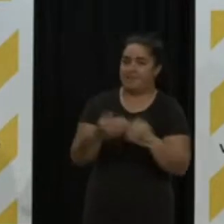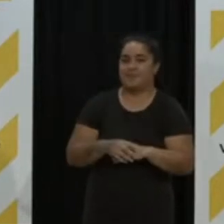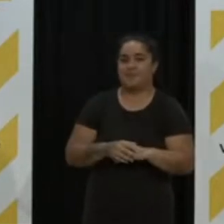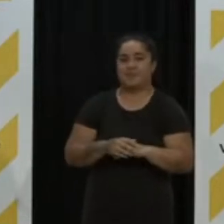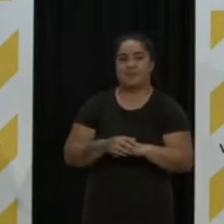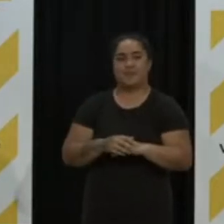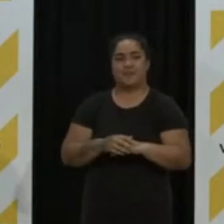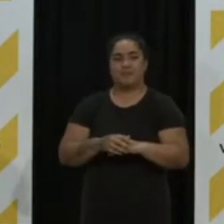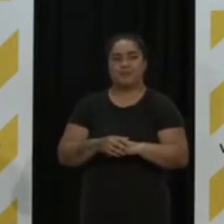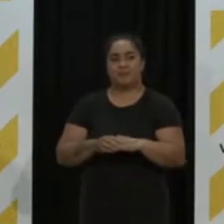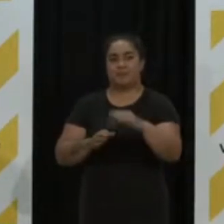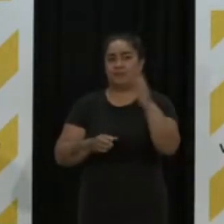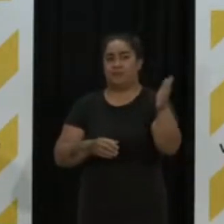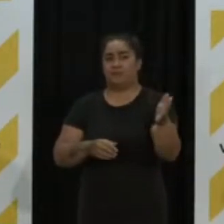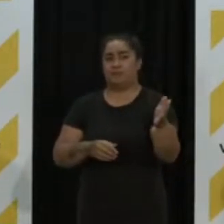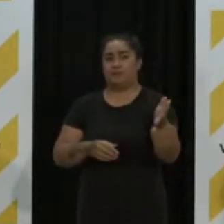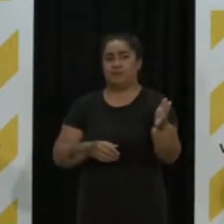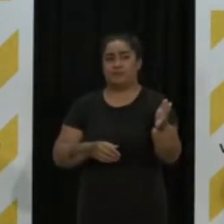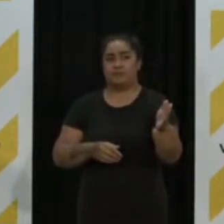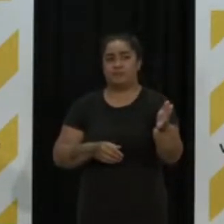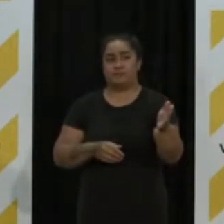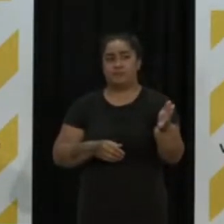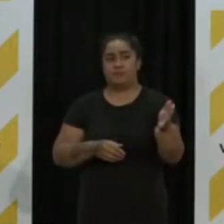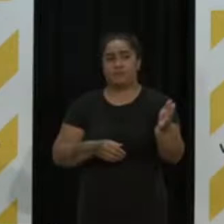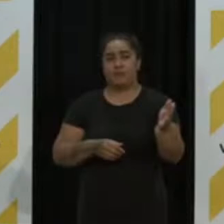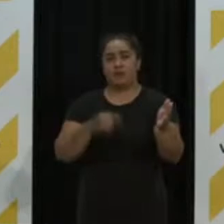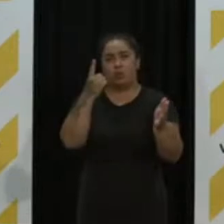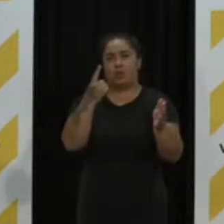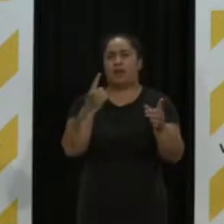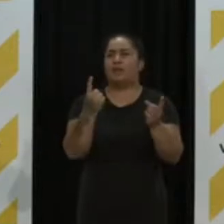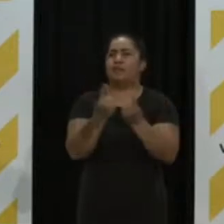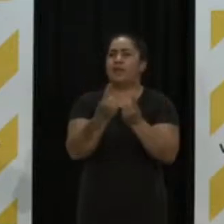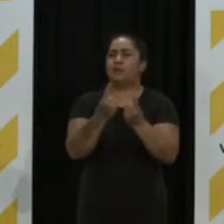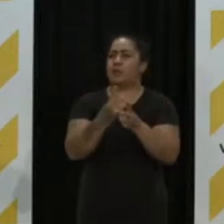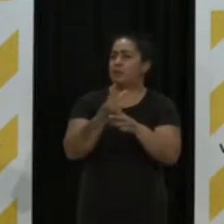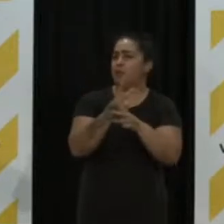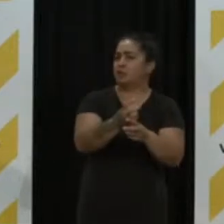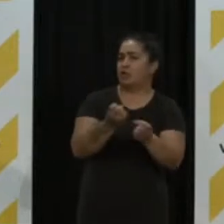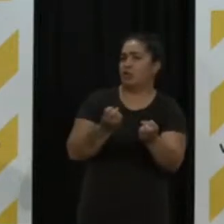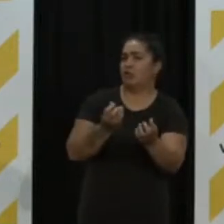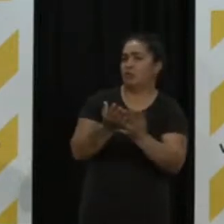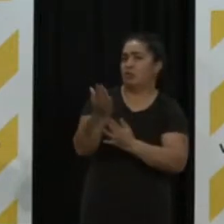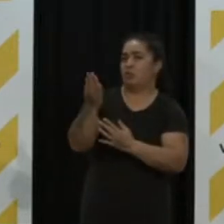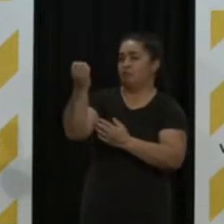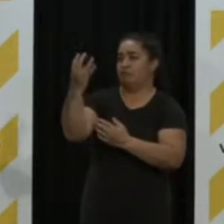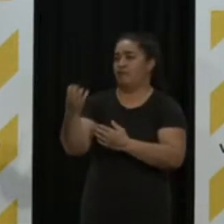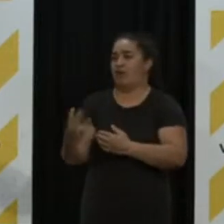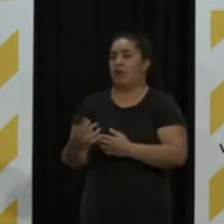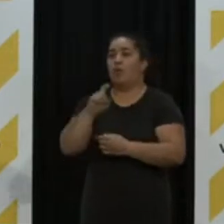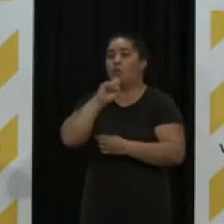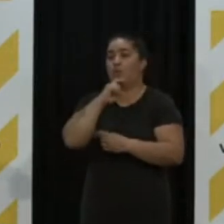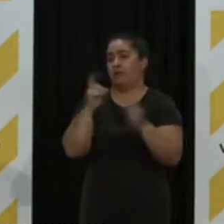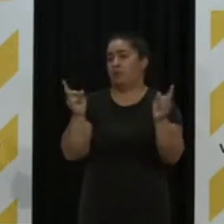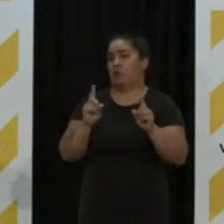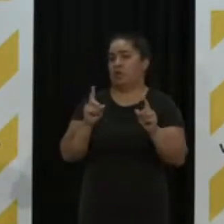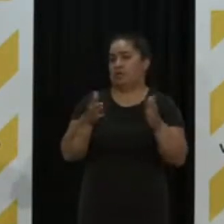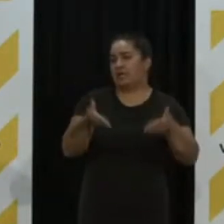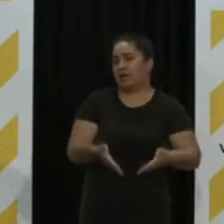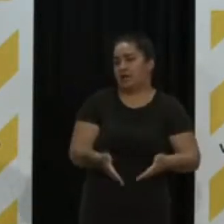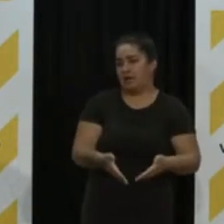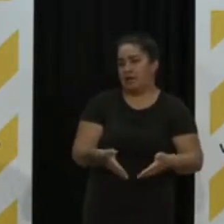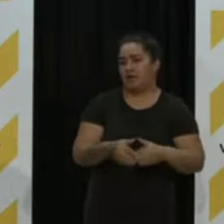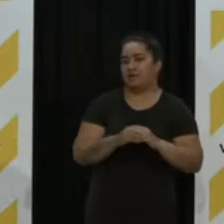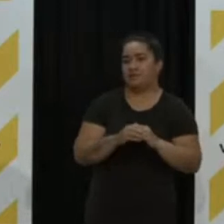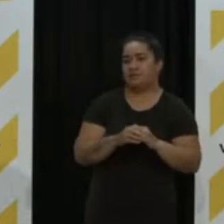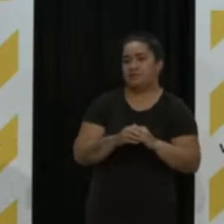core. One of the things that would be monitored in the traffic light system would obviously also be tangihana. Yeah. How would you